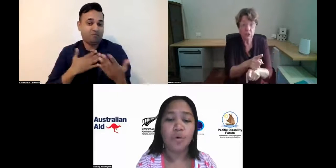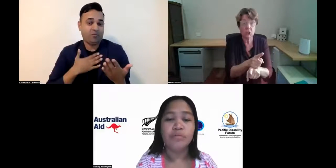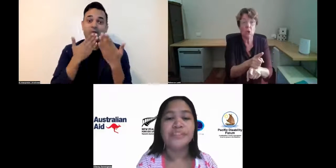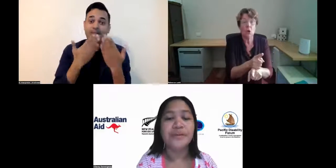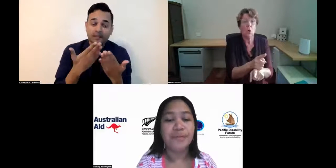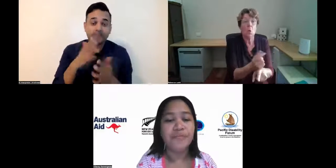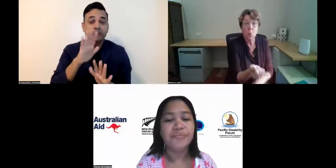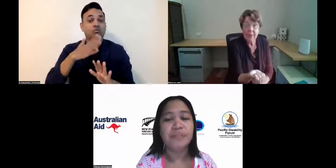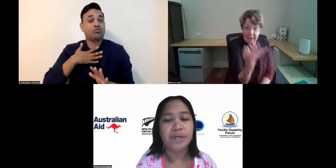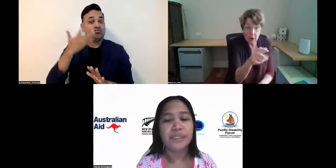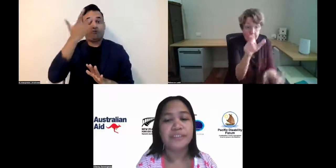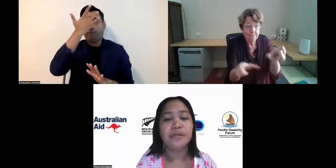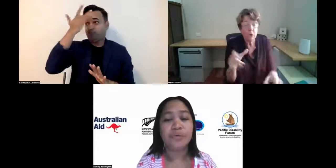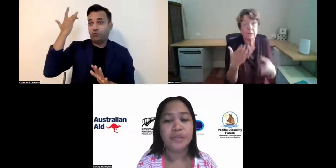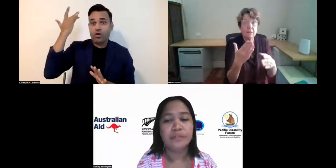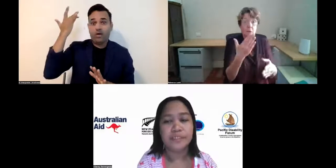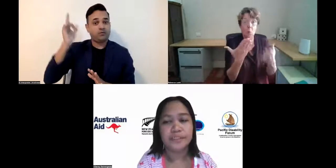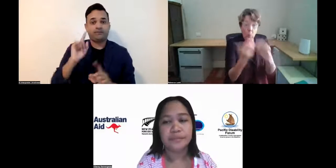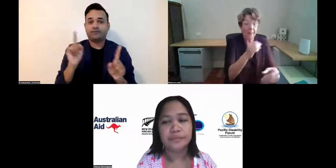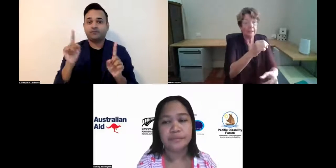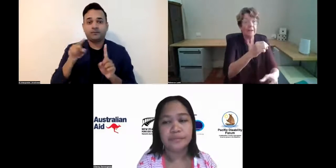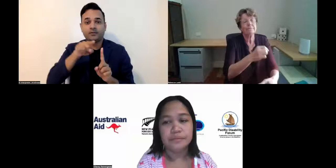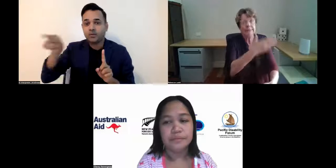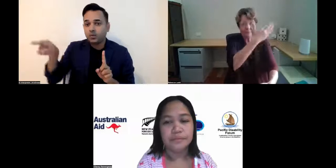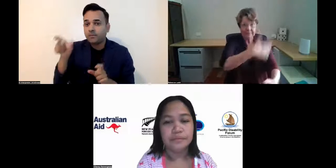And I quote, nothing about us without us.